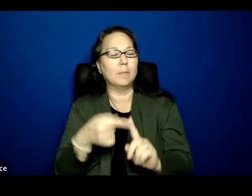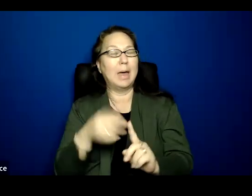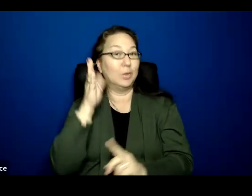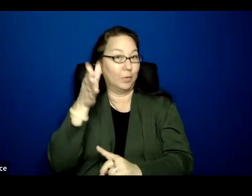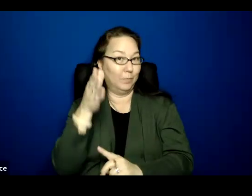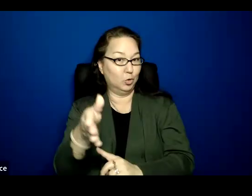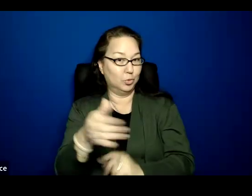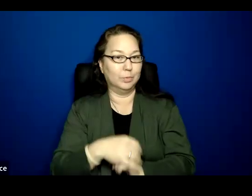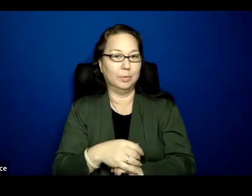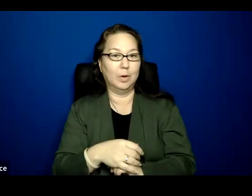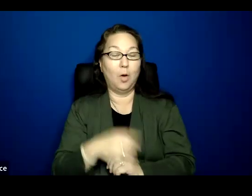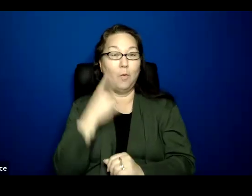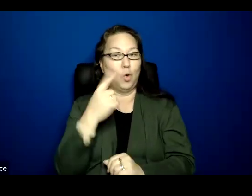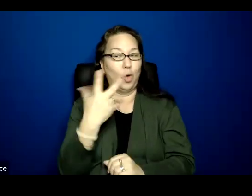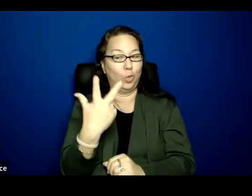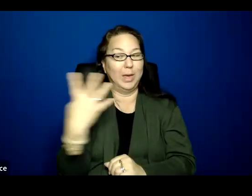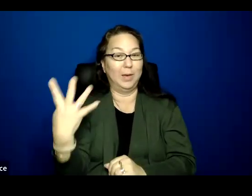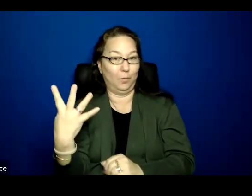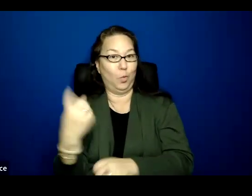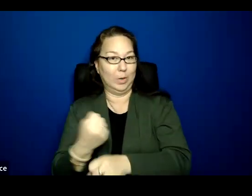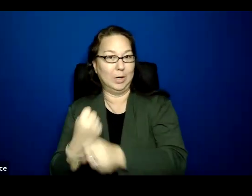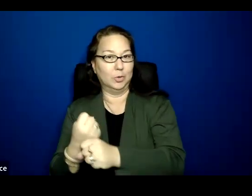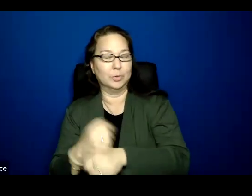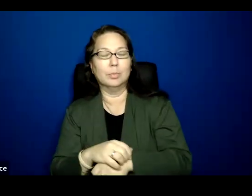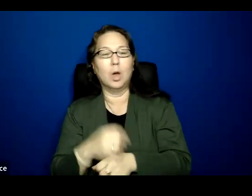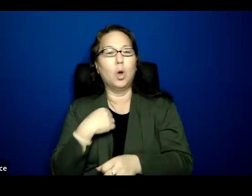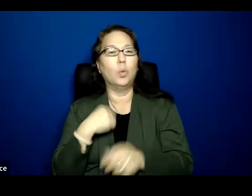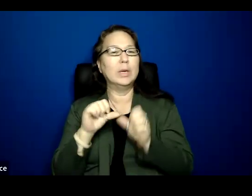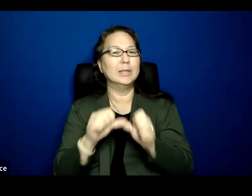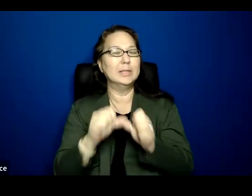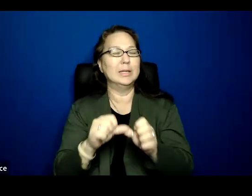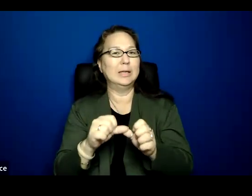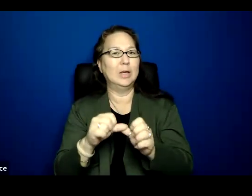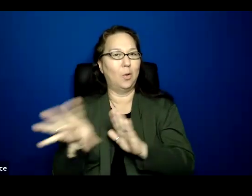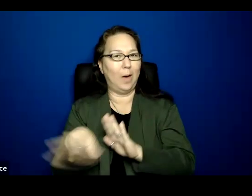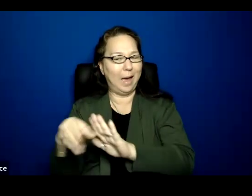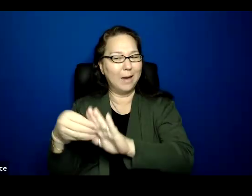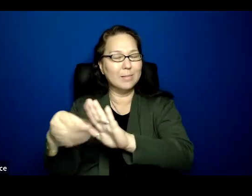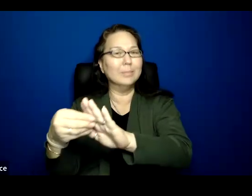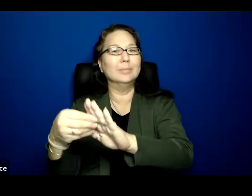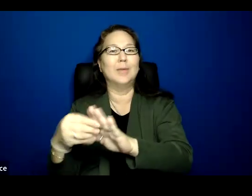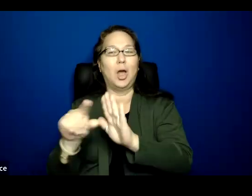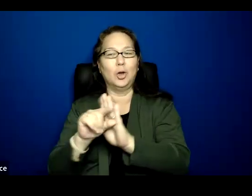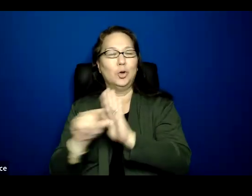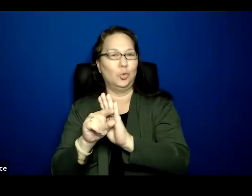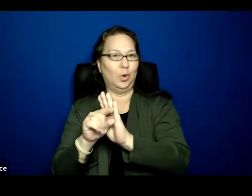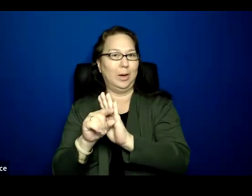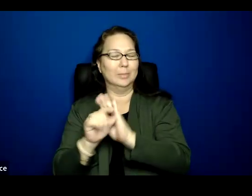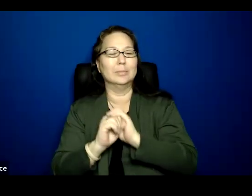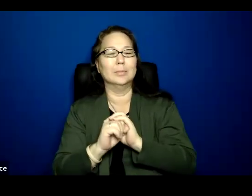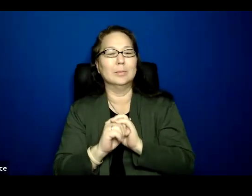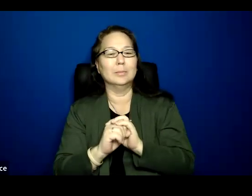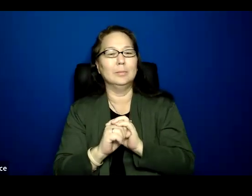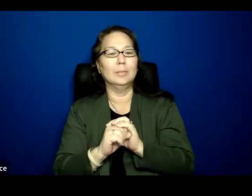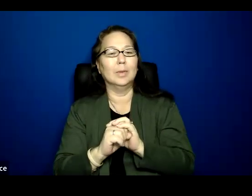state for our years 3 and 4, we'll continue expanding all of our rollout grades and support our emphasis around the